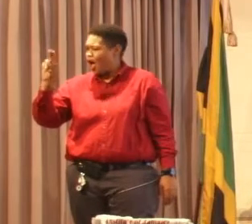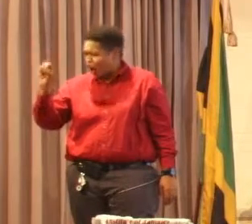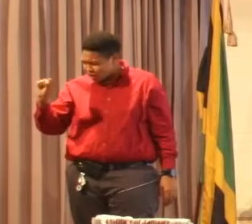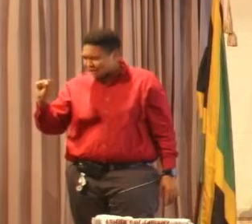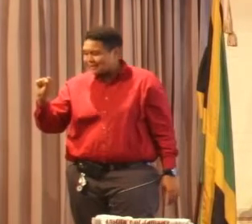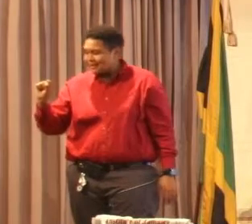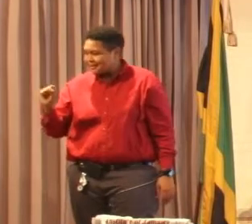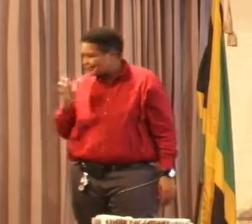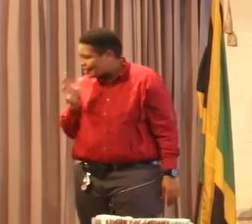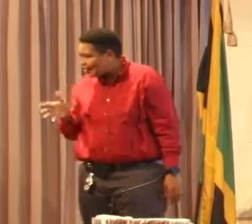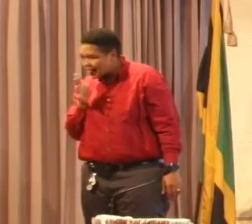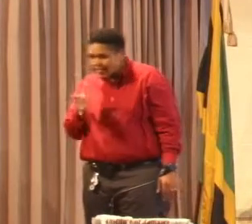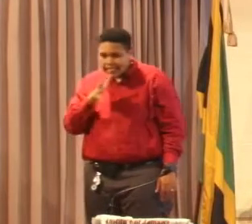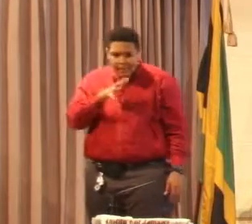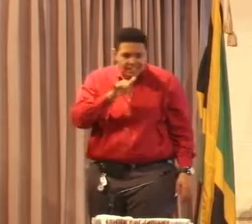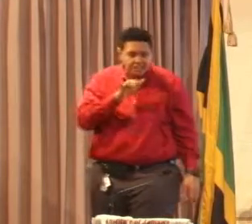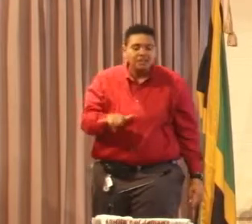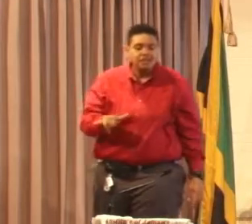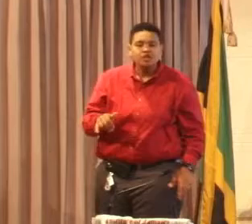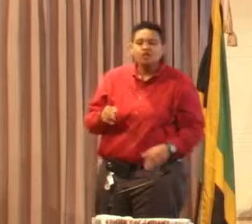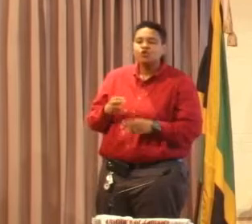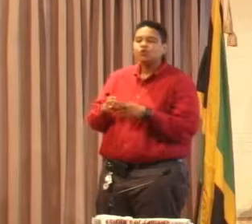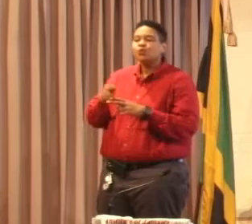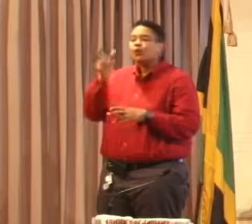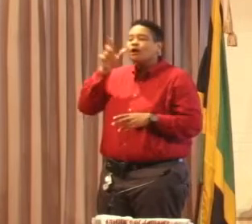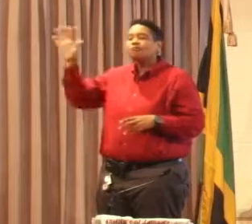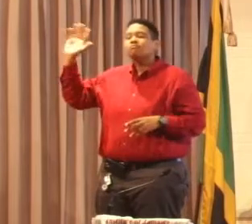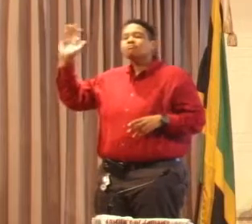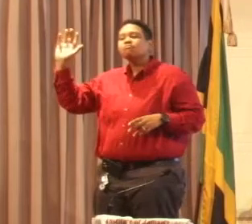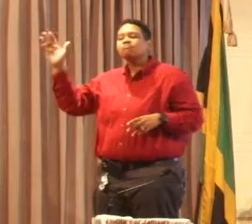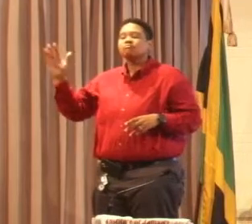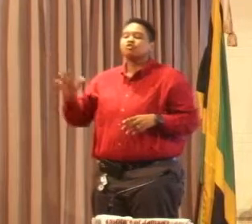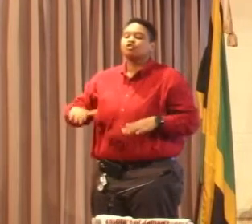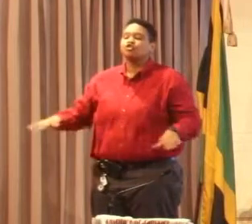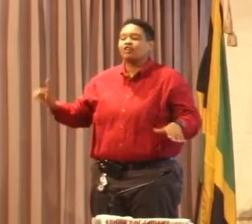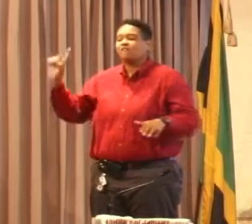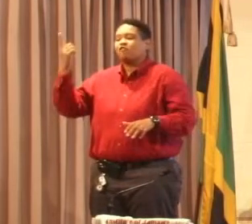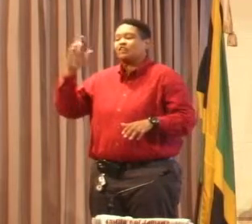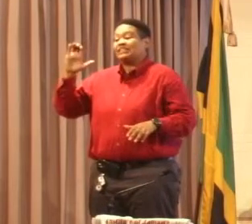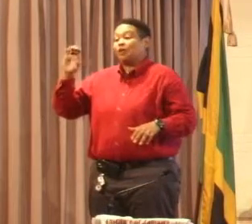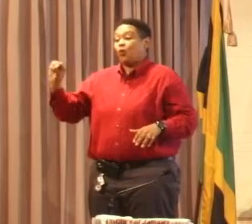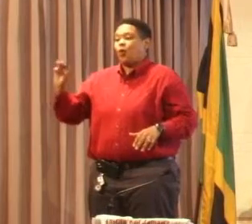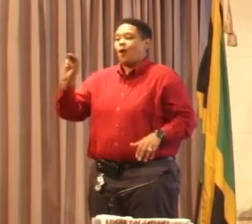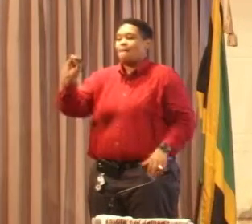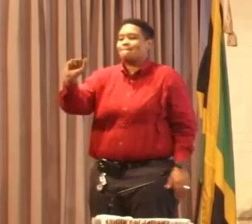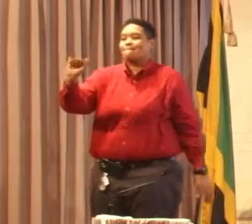not here yet. We'll be here soon from Children's First, Executive Director. Miss